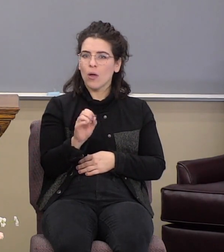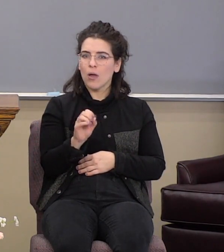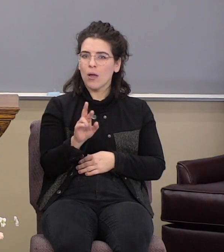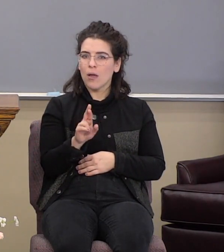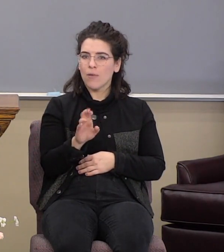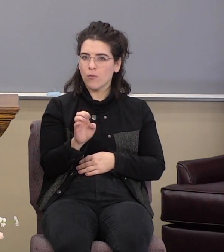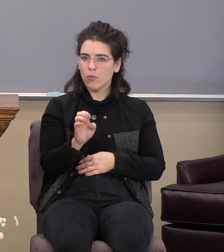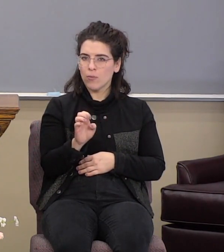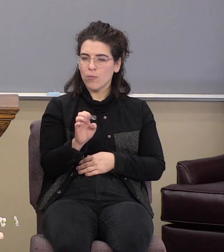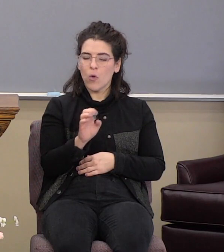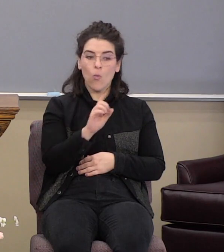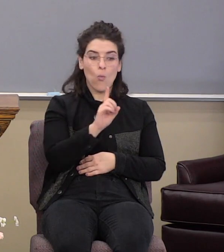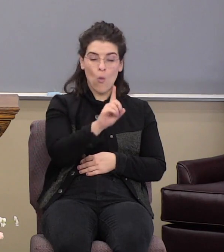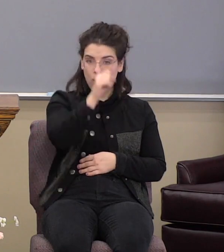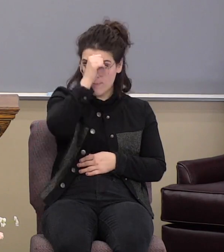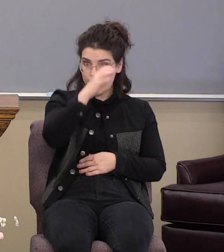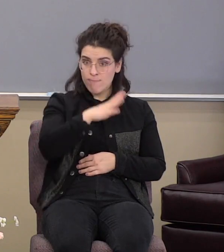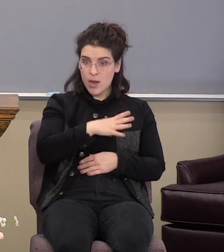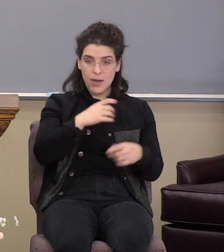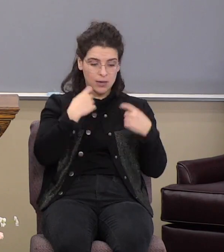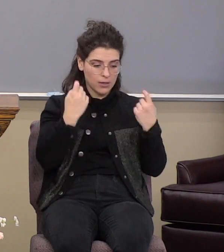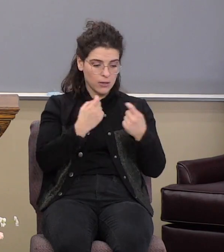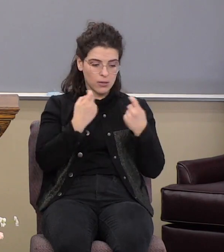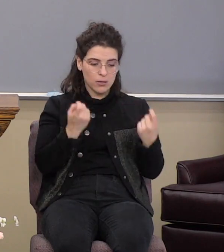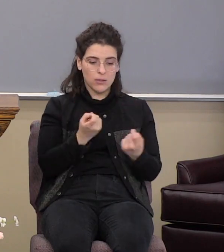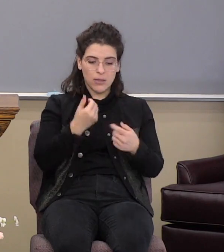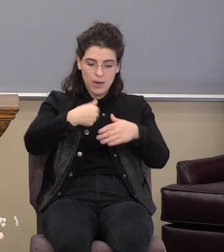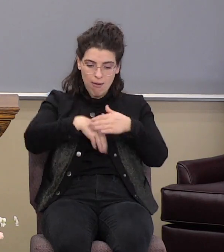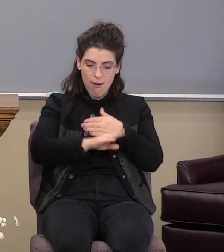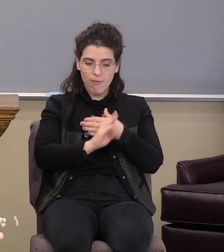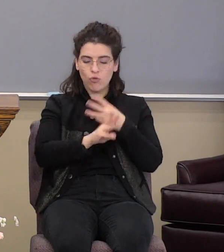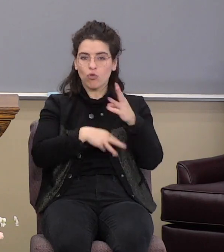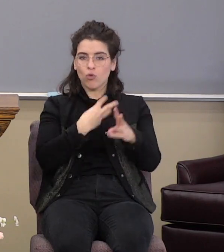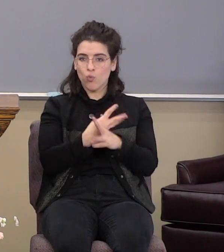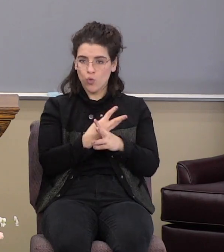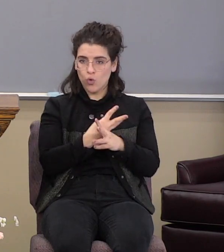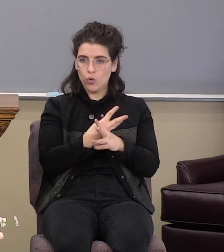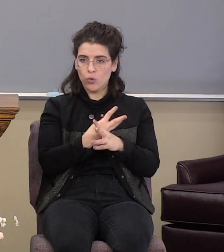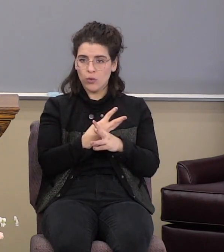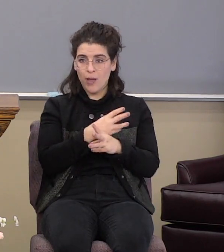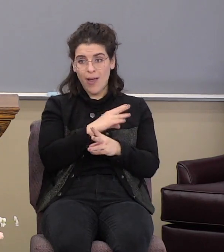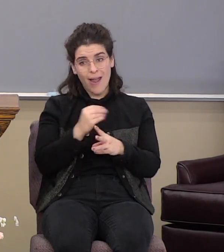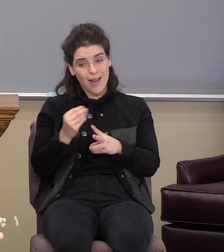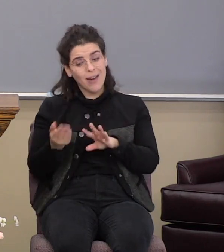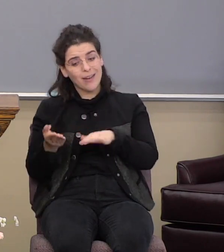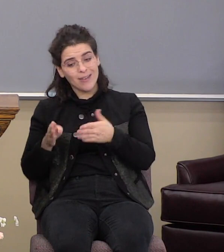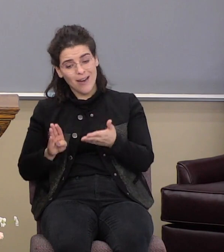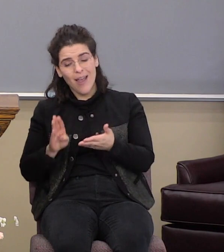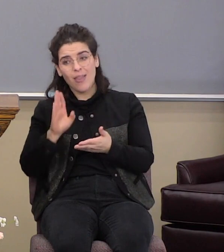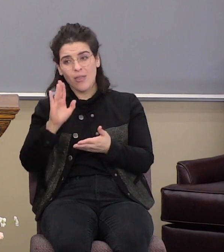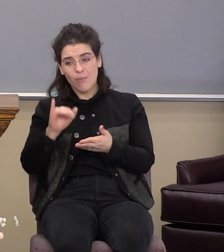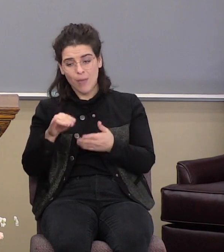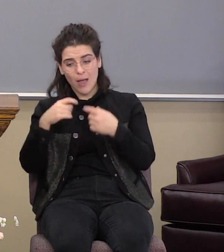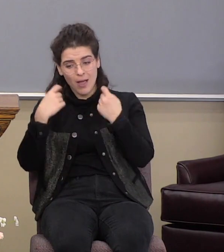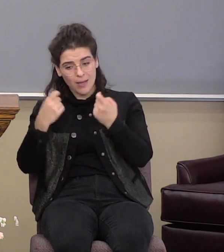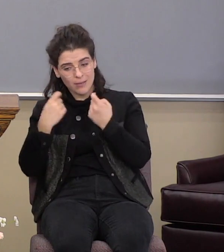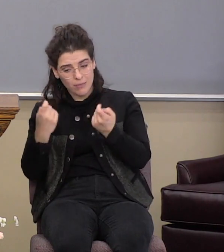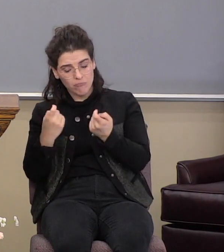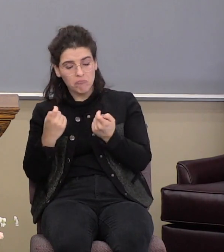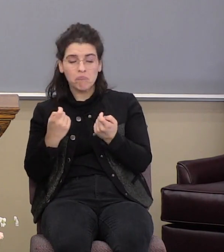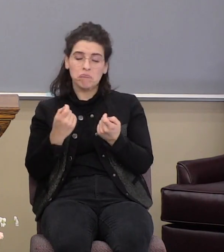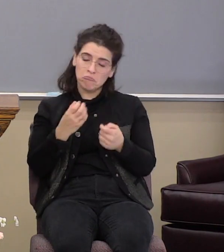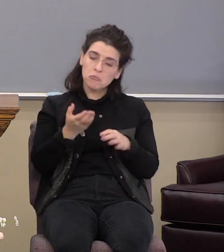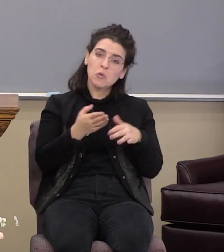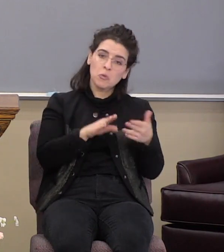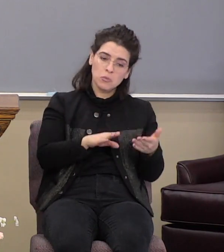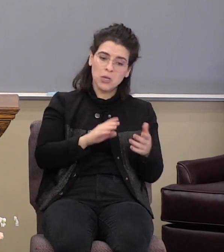man sin entered into the world, and death by sin. And so death passed upon all